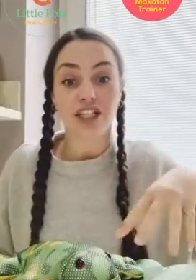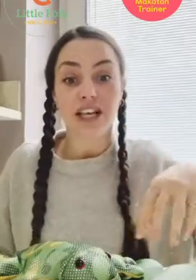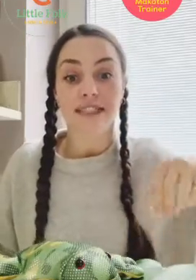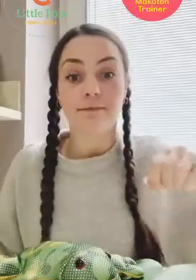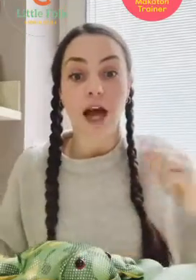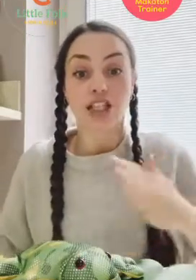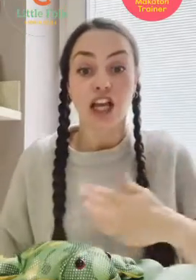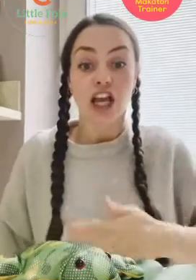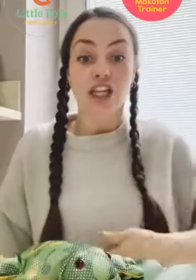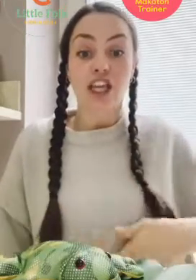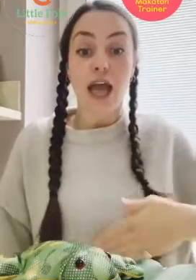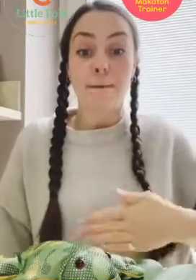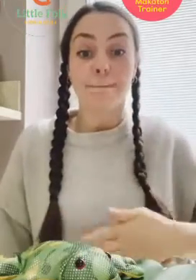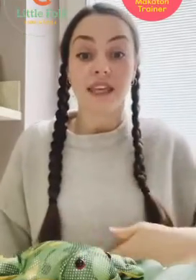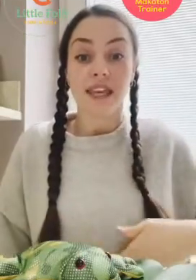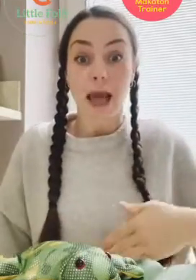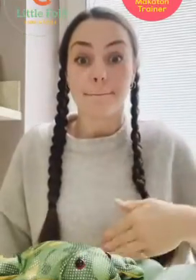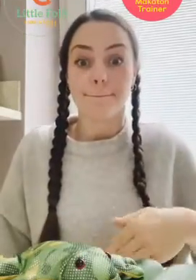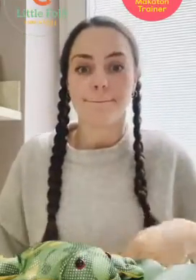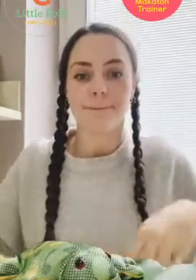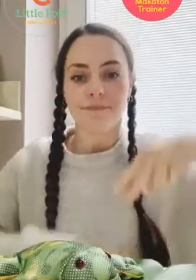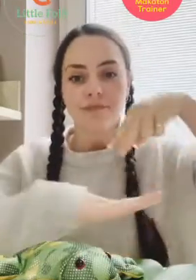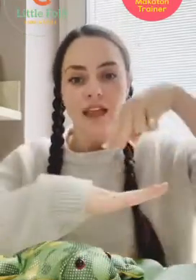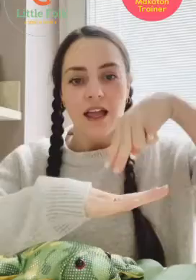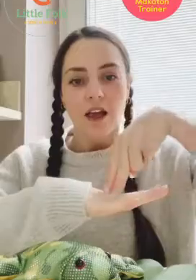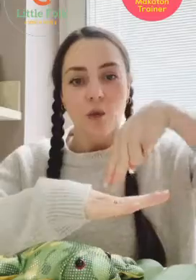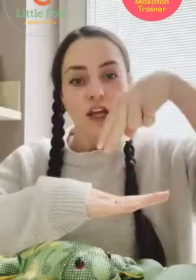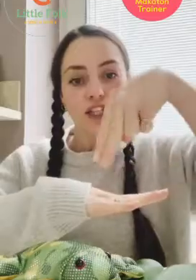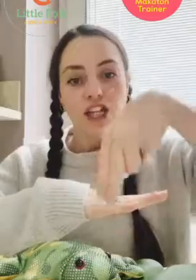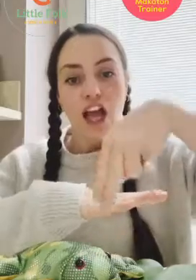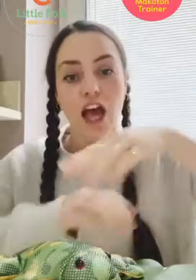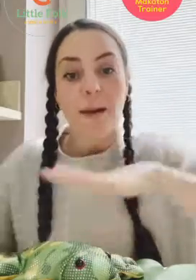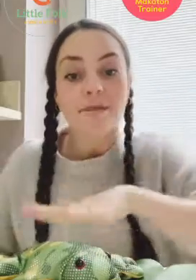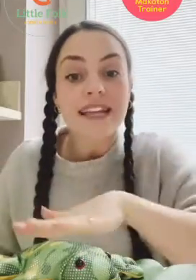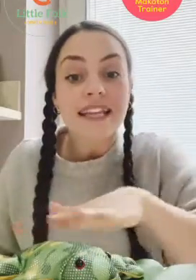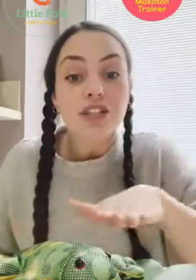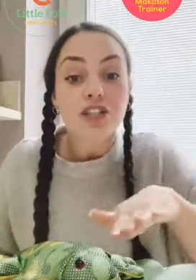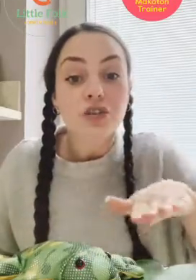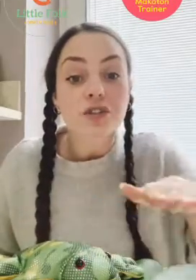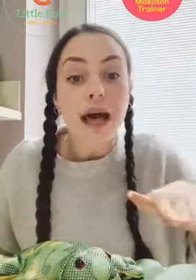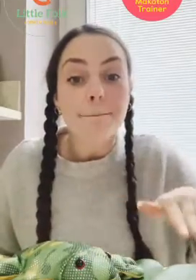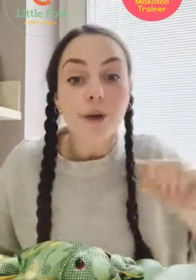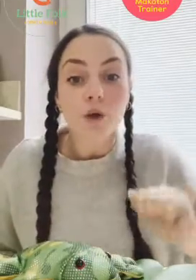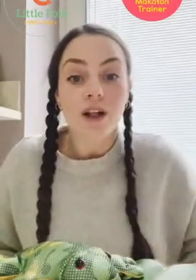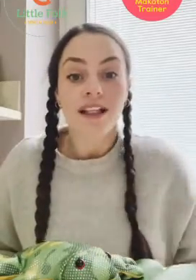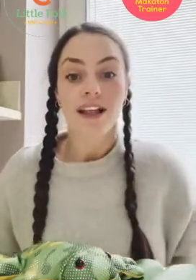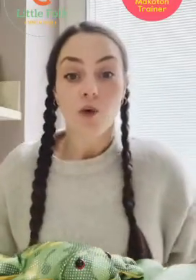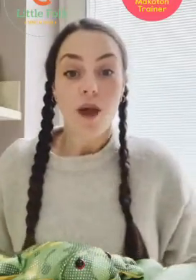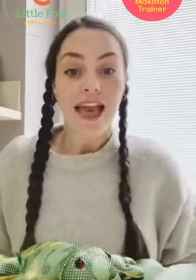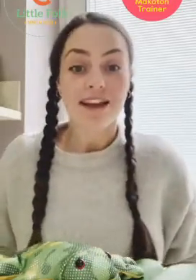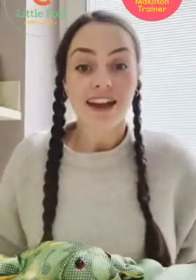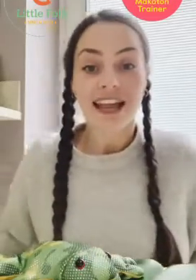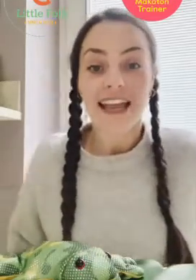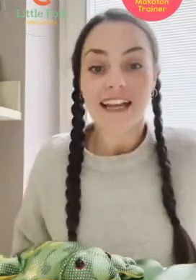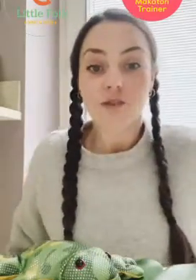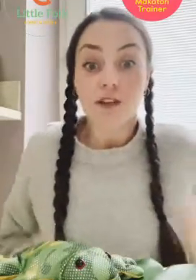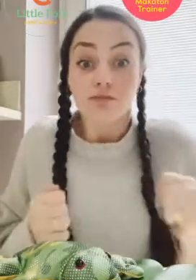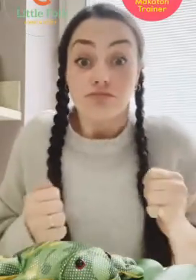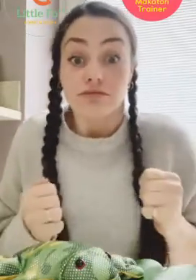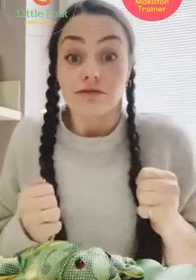delicious bugs. Yum, yum! One jumped into the pool where it was nice